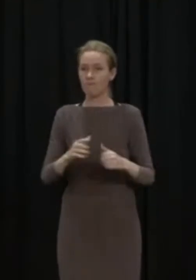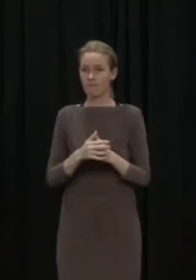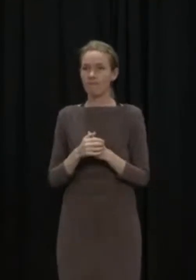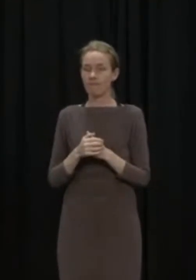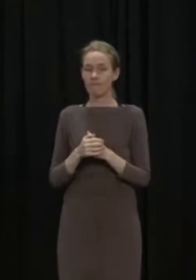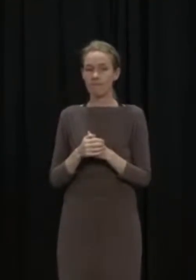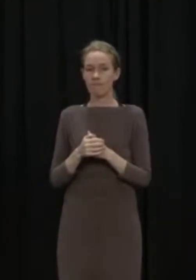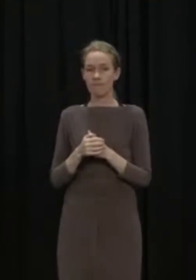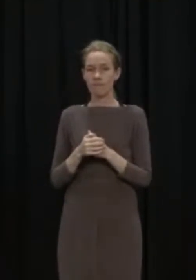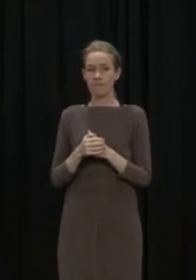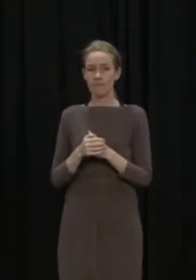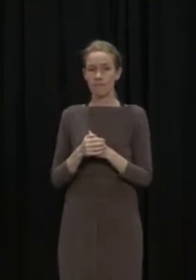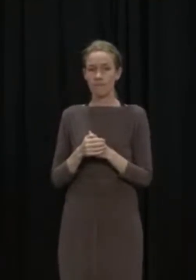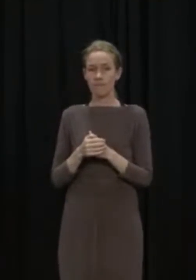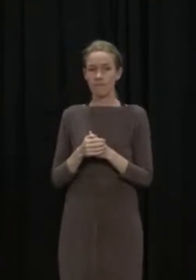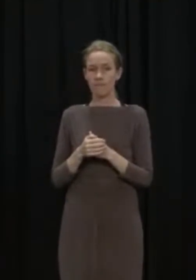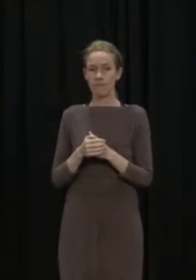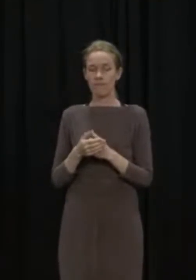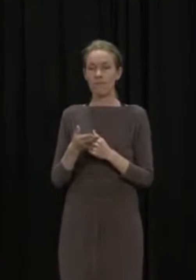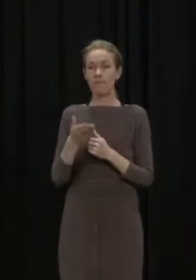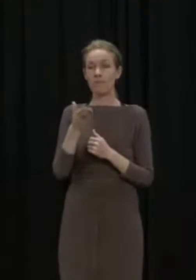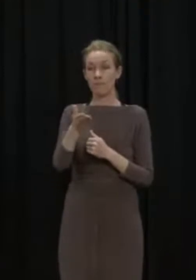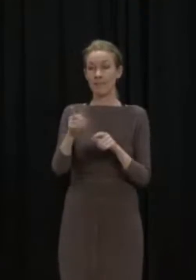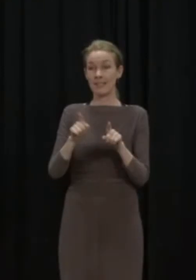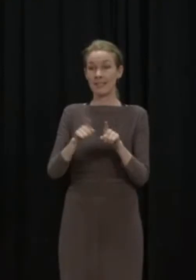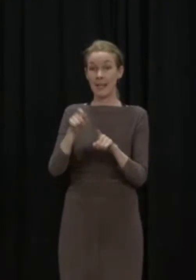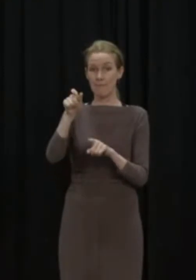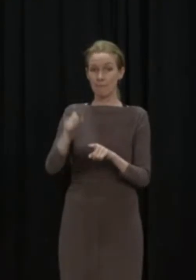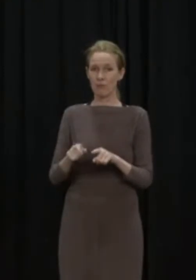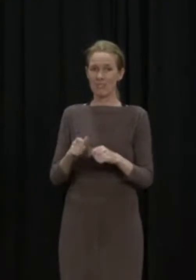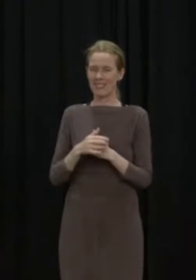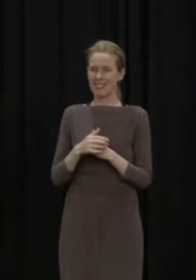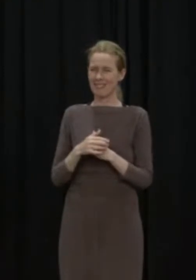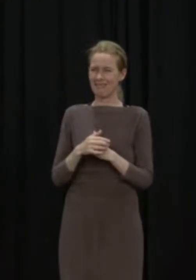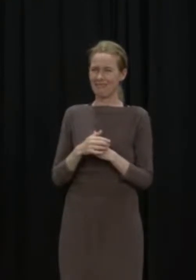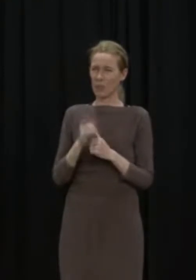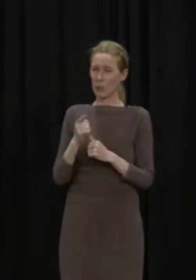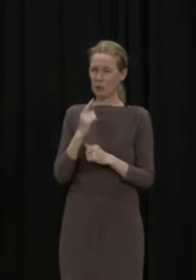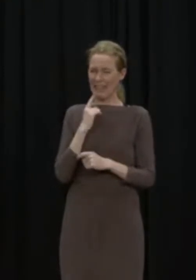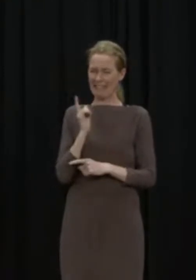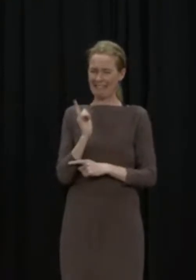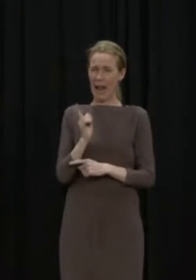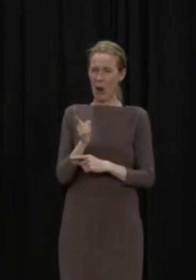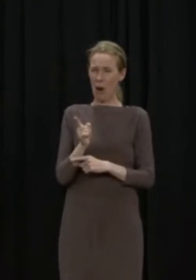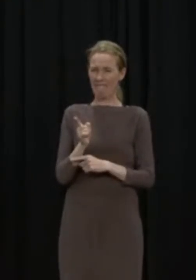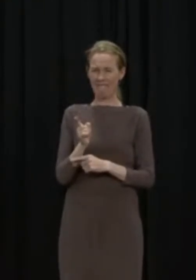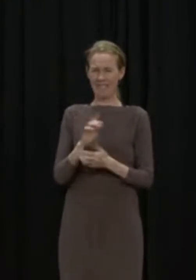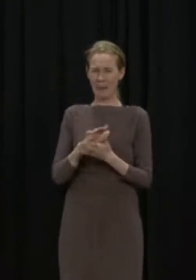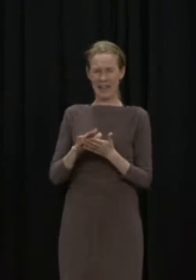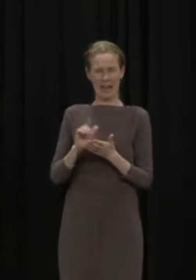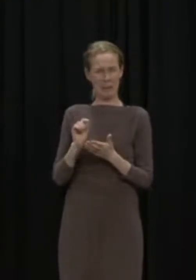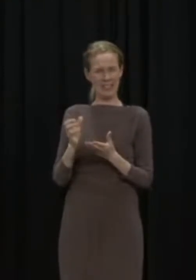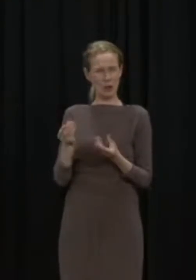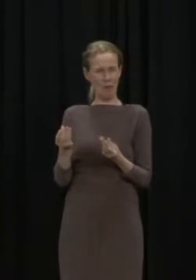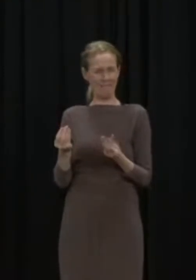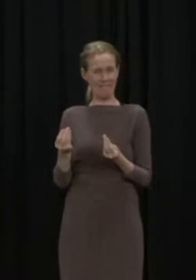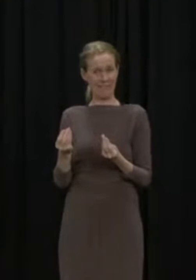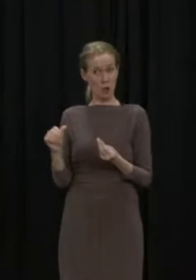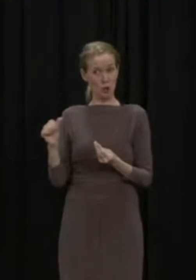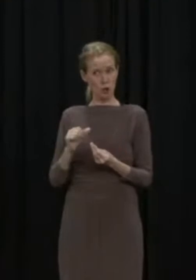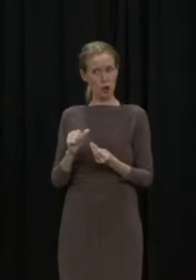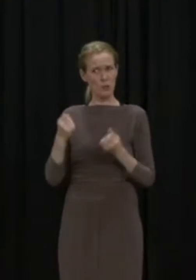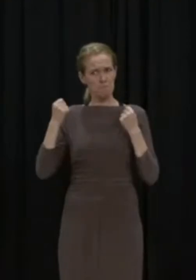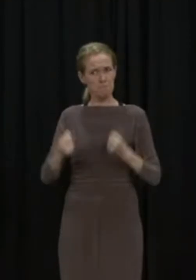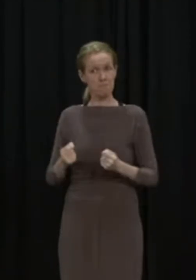there is so much at stake, does it need to be a little bit heftier than guidance? Well, the Medical Council has